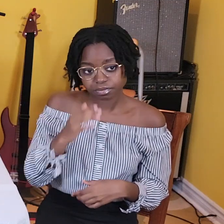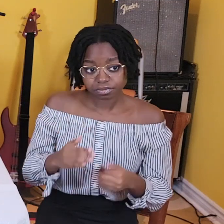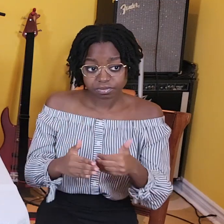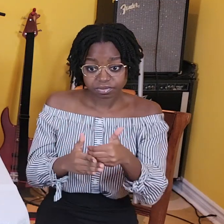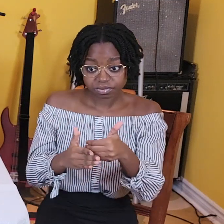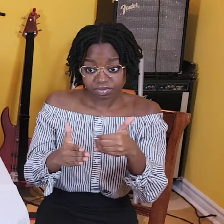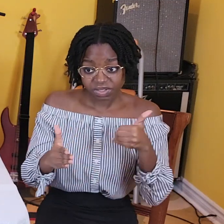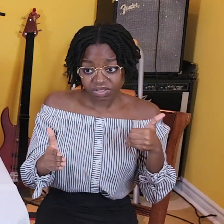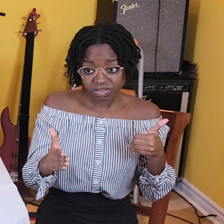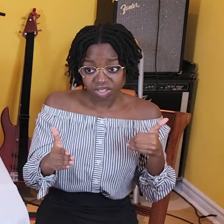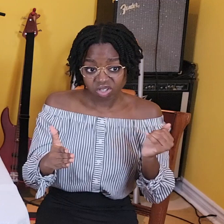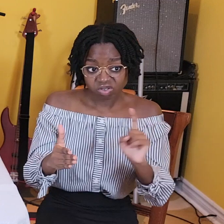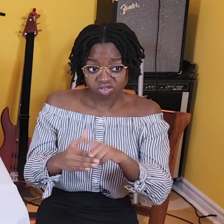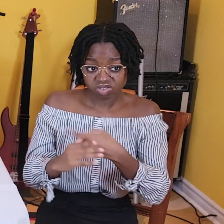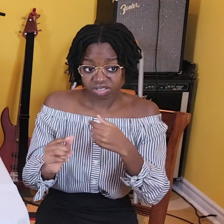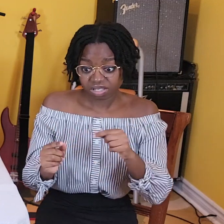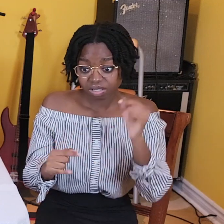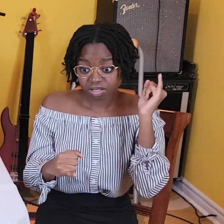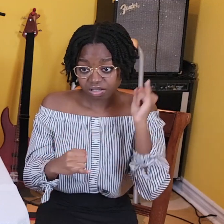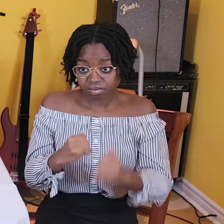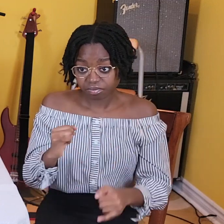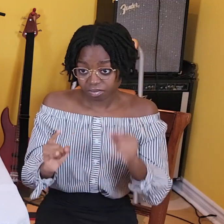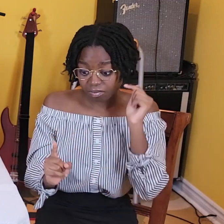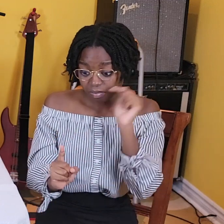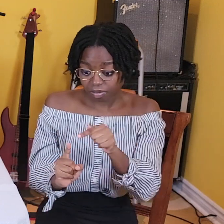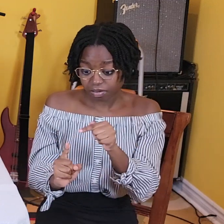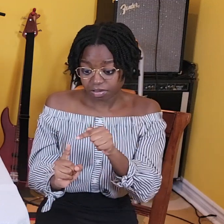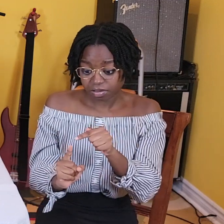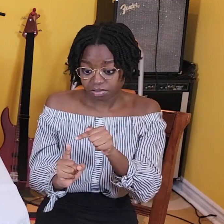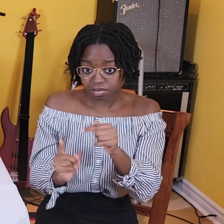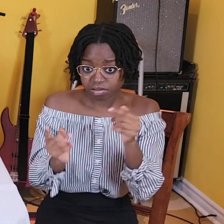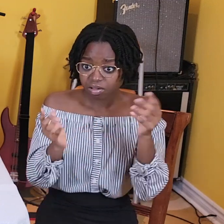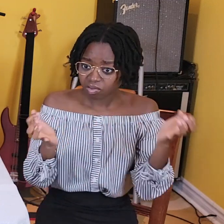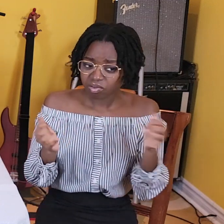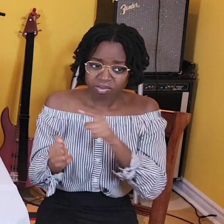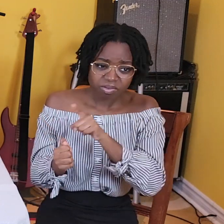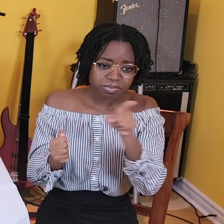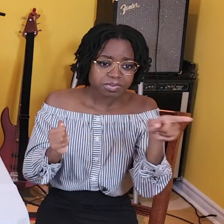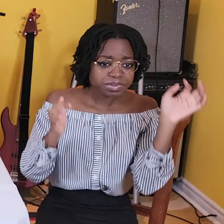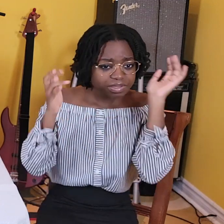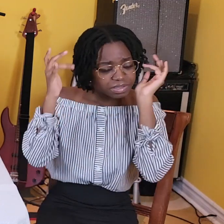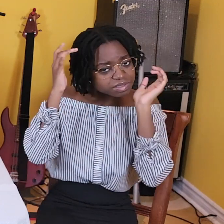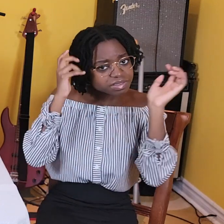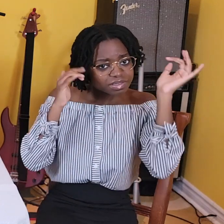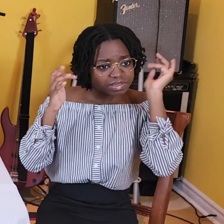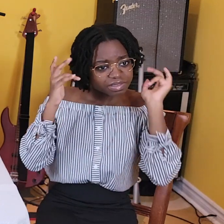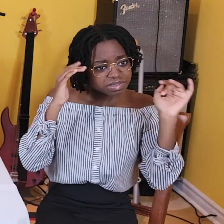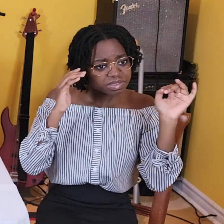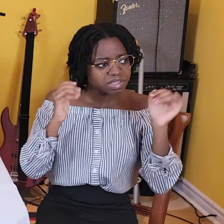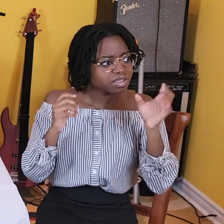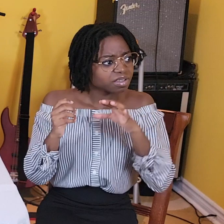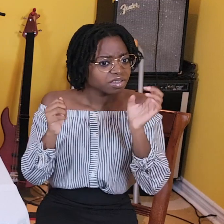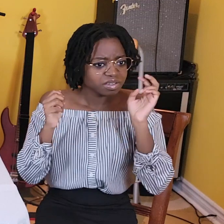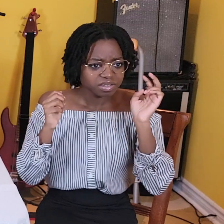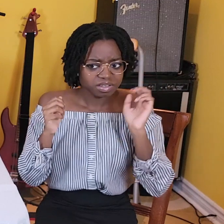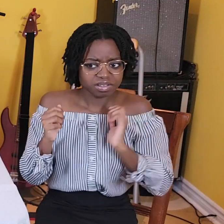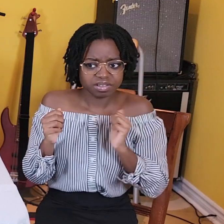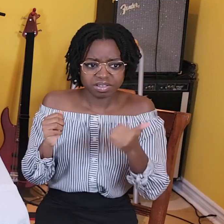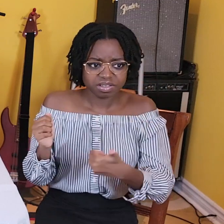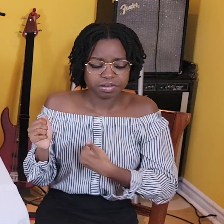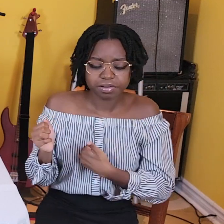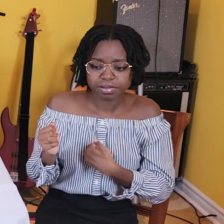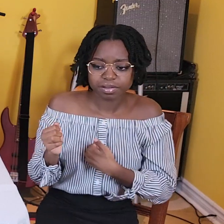point that we want to look at. I wanted to spend a little bit of time again and let us search ourselves and ask to what kind of love do we